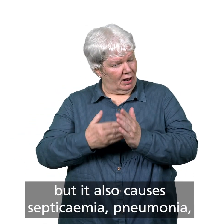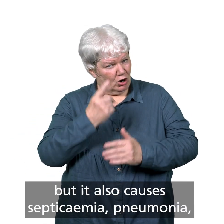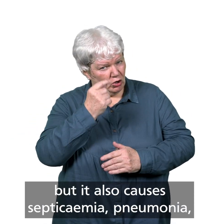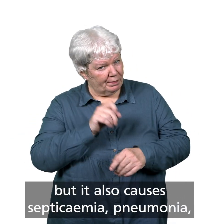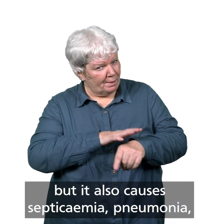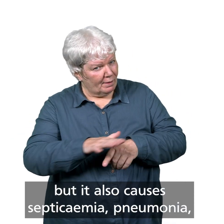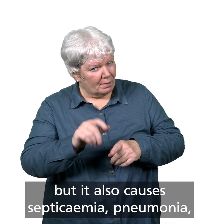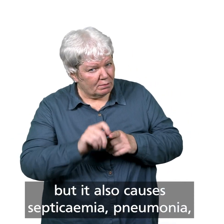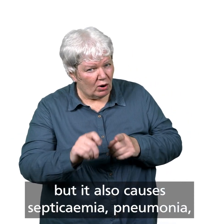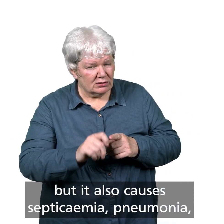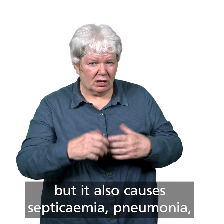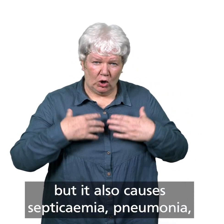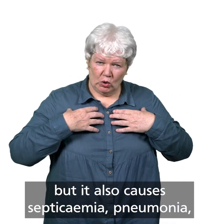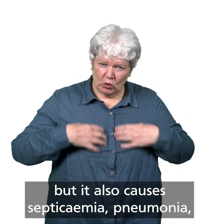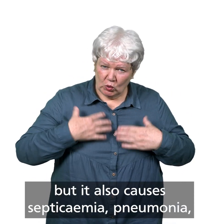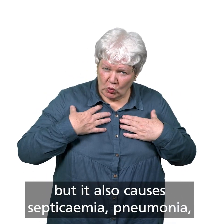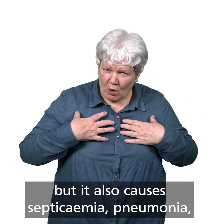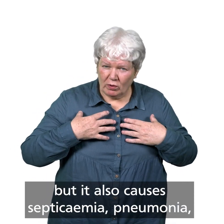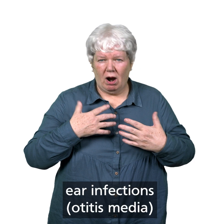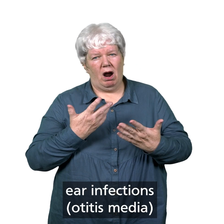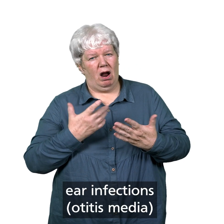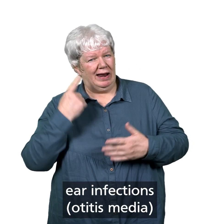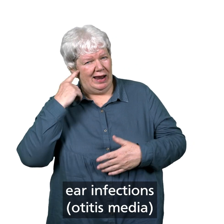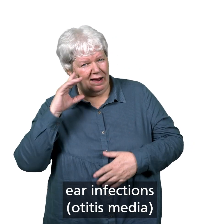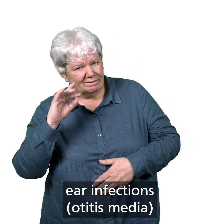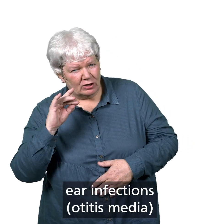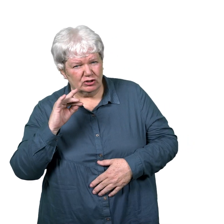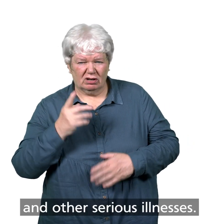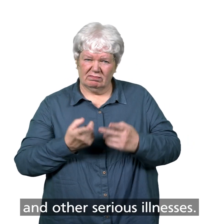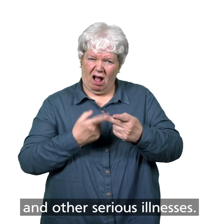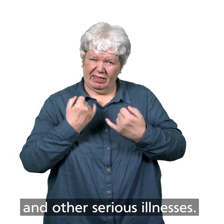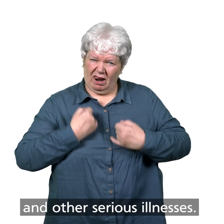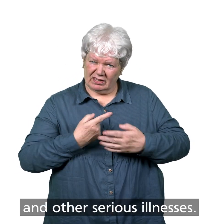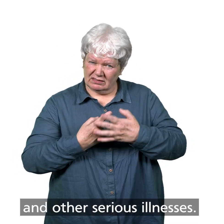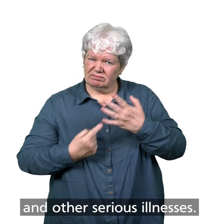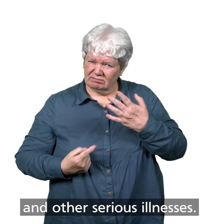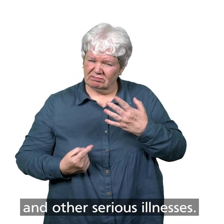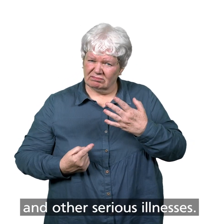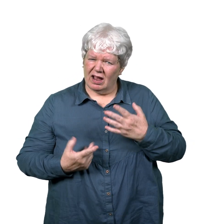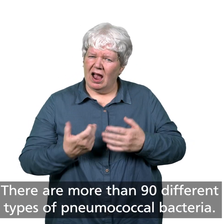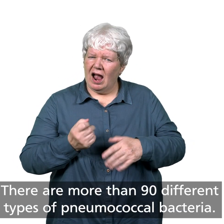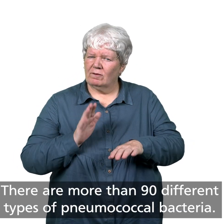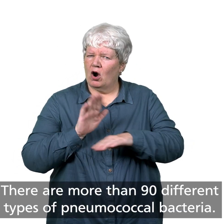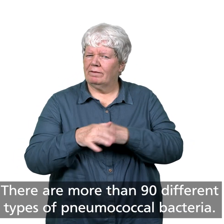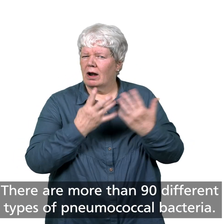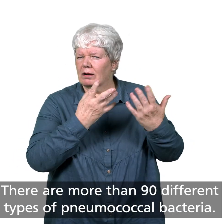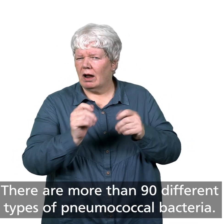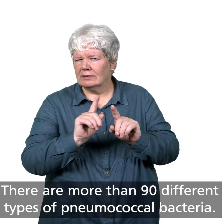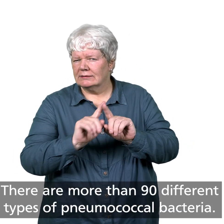septicemia, pneumonia, ear infections, otitis media, and other serious illnesses. There are more than 90